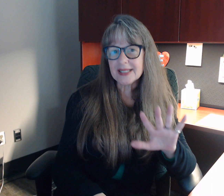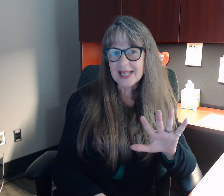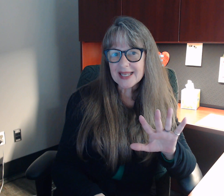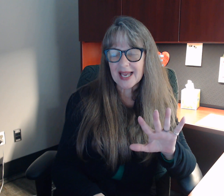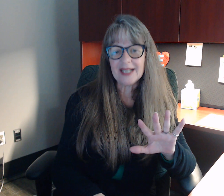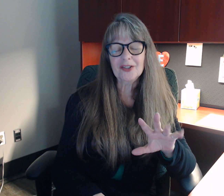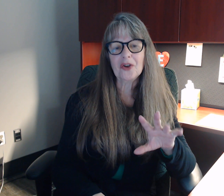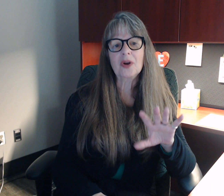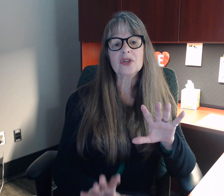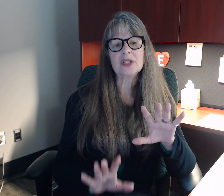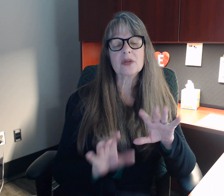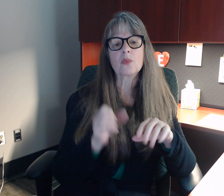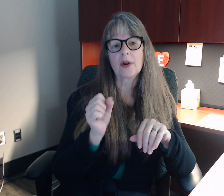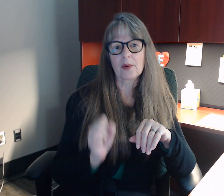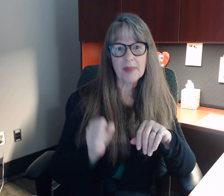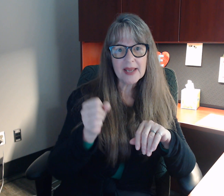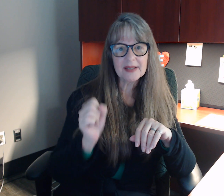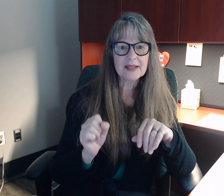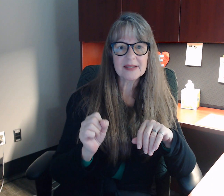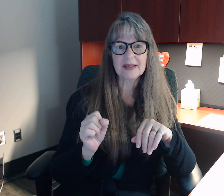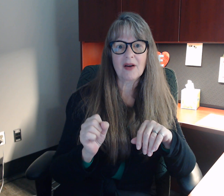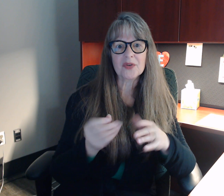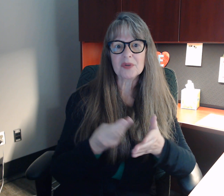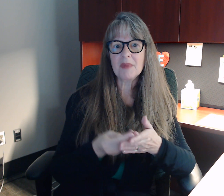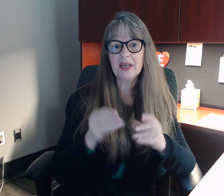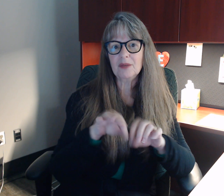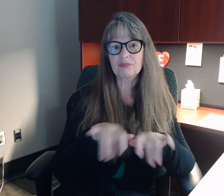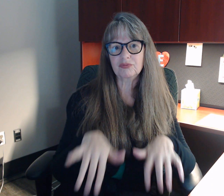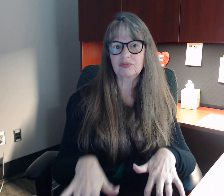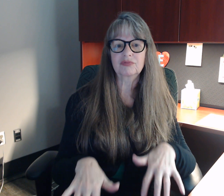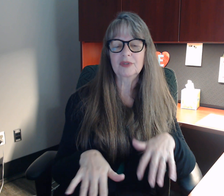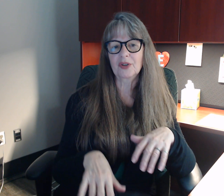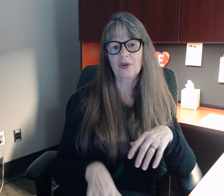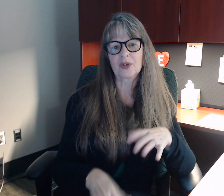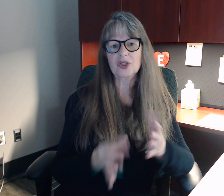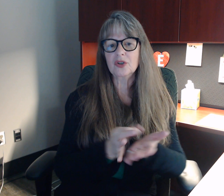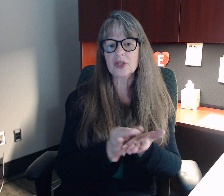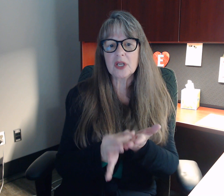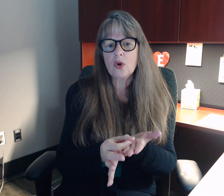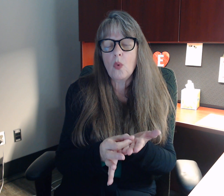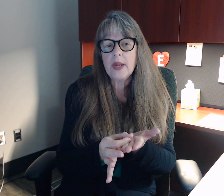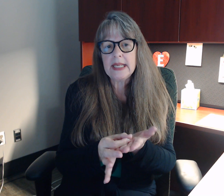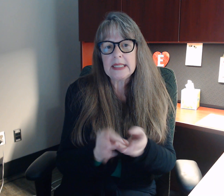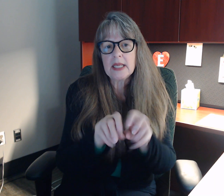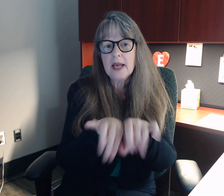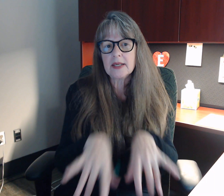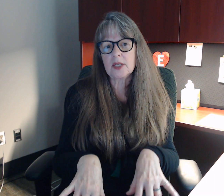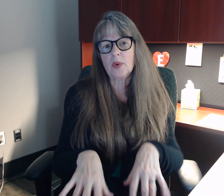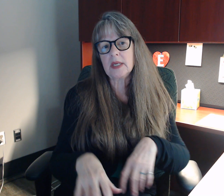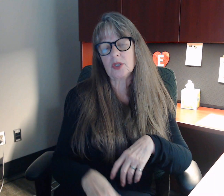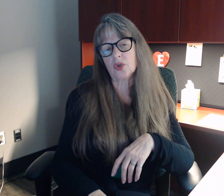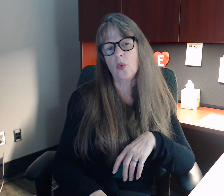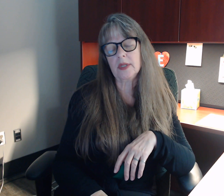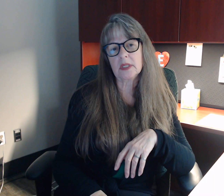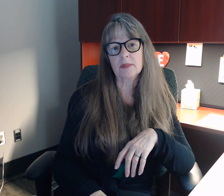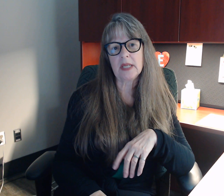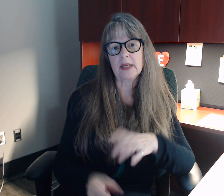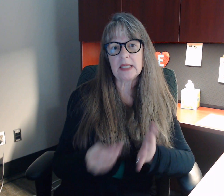say that. I just did one-armed bandits and all this money. She could have said coins, because that's what it is coins comes down instead of